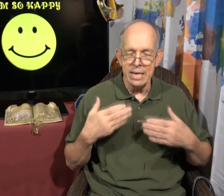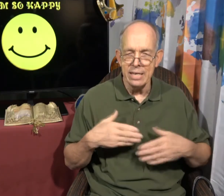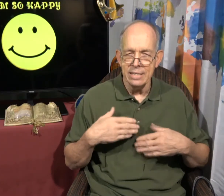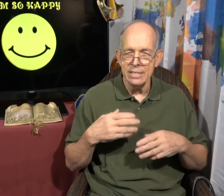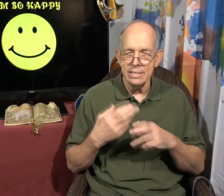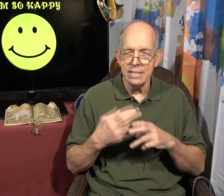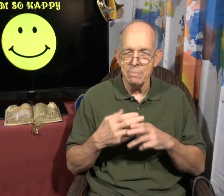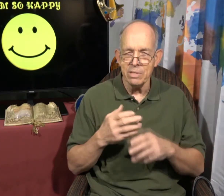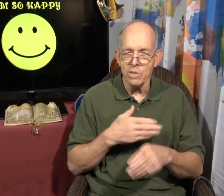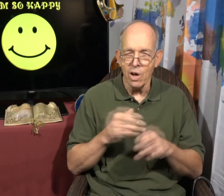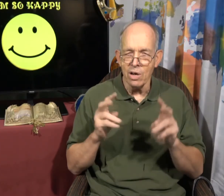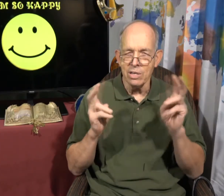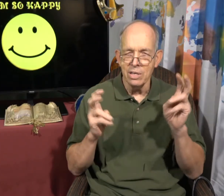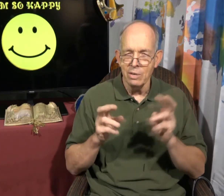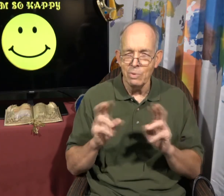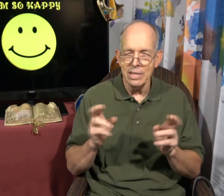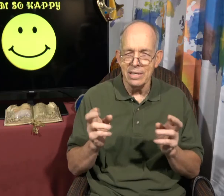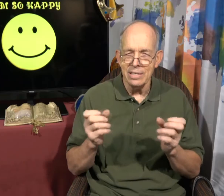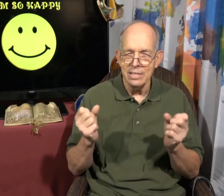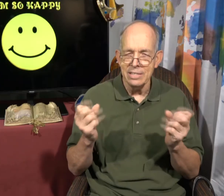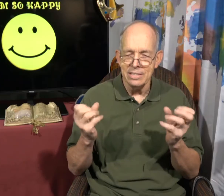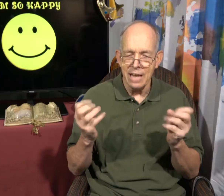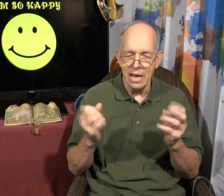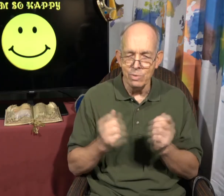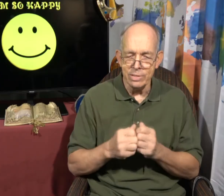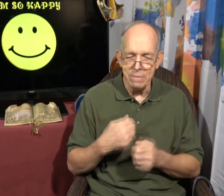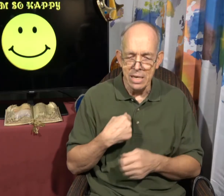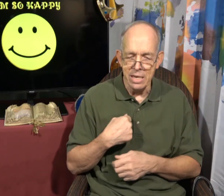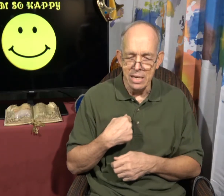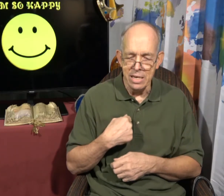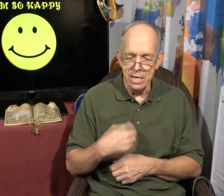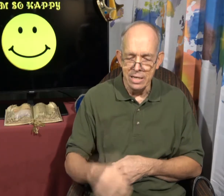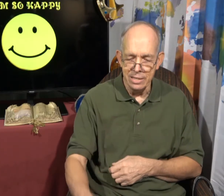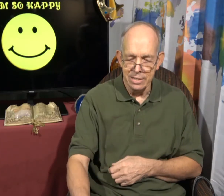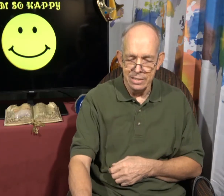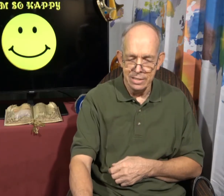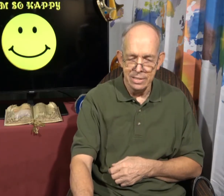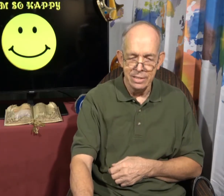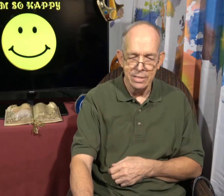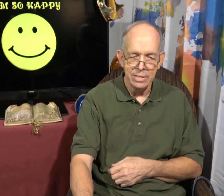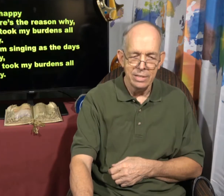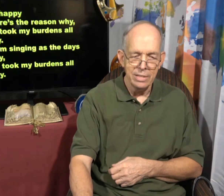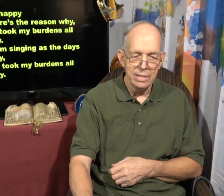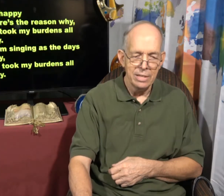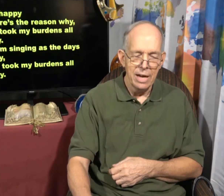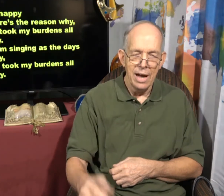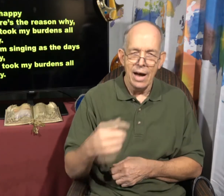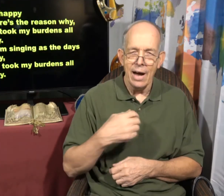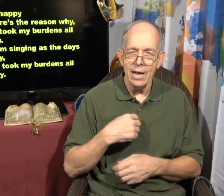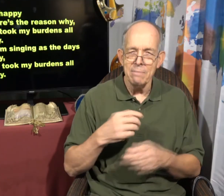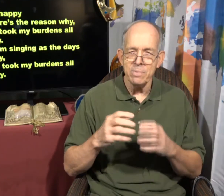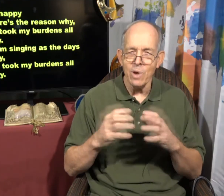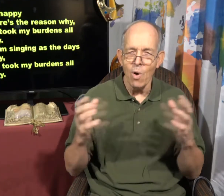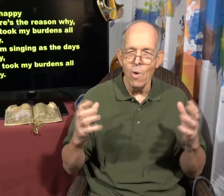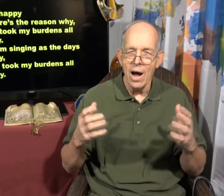You happy? I'm happy. I'm so happy. Nimisa, very